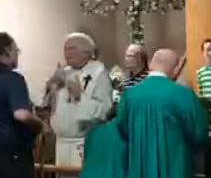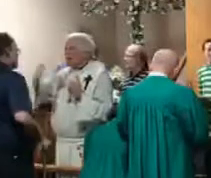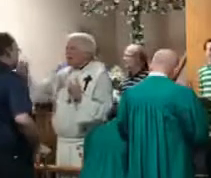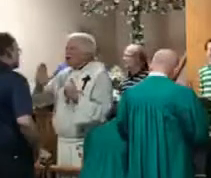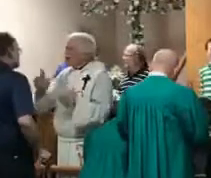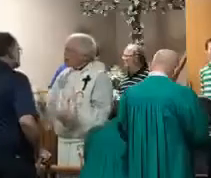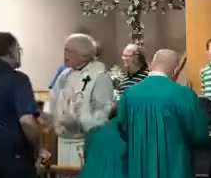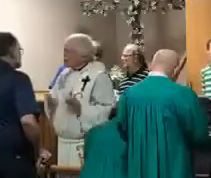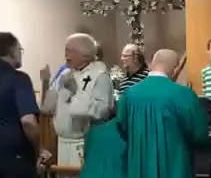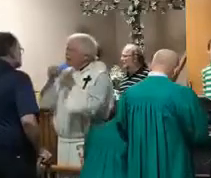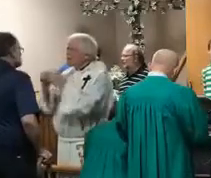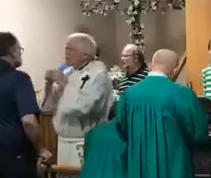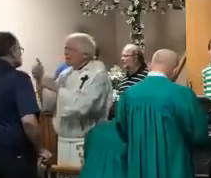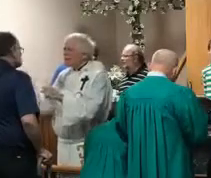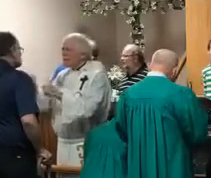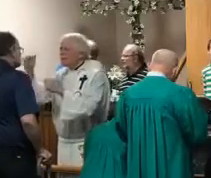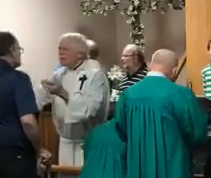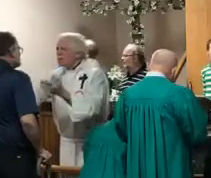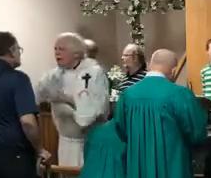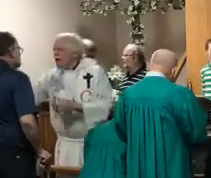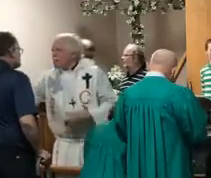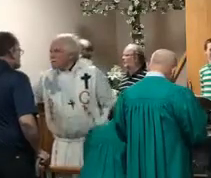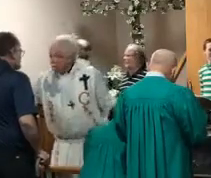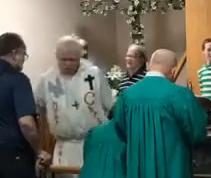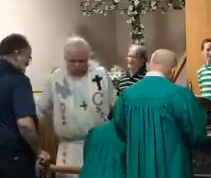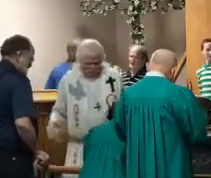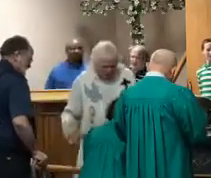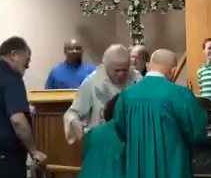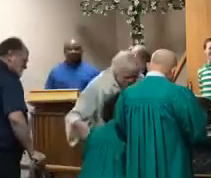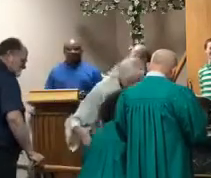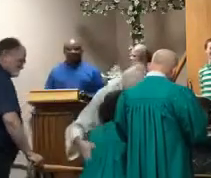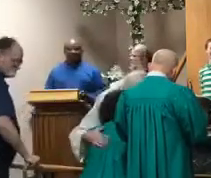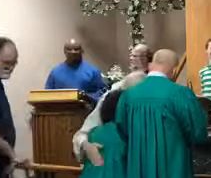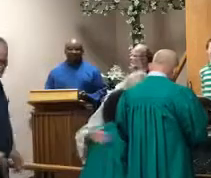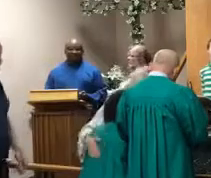is from now on your life to you forever.